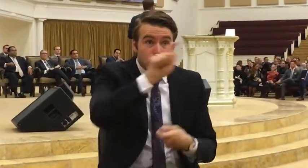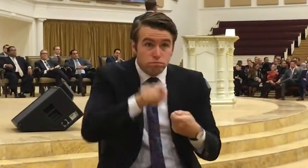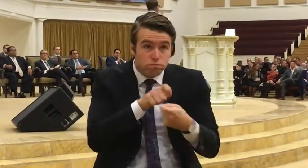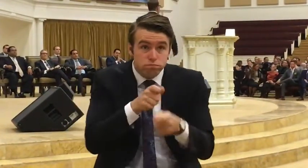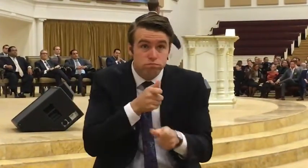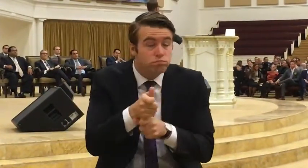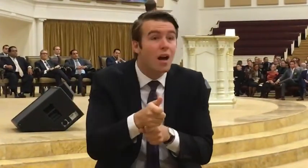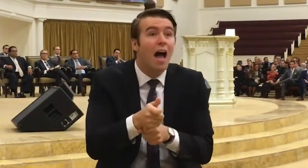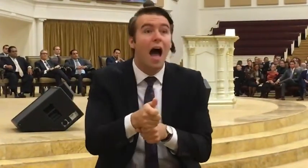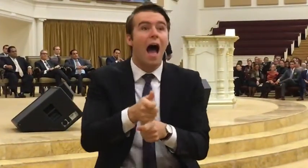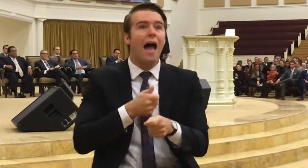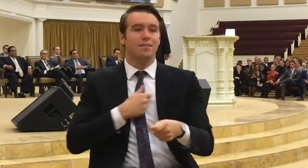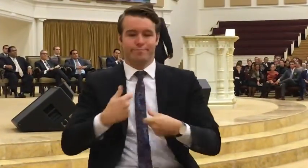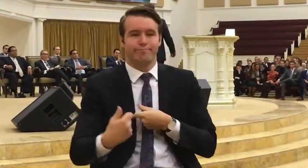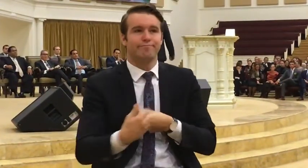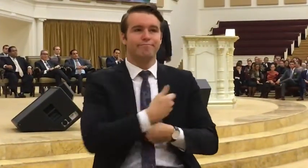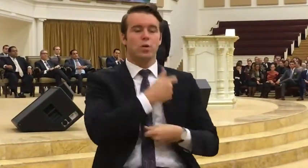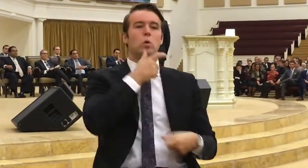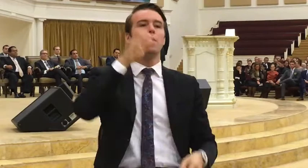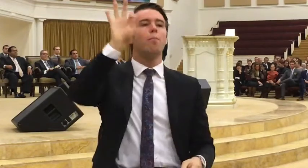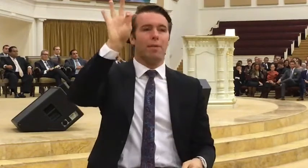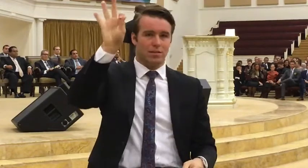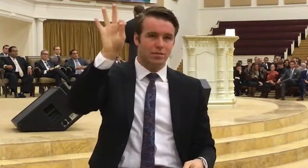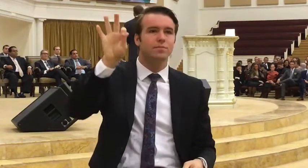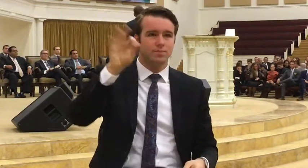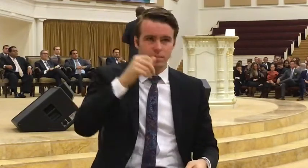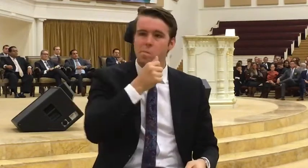I blame the pulpit.